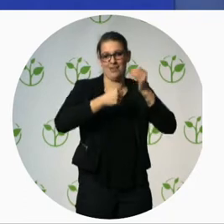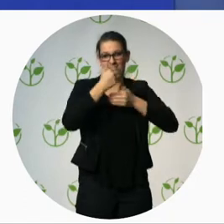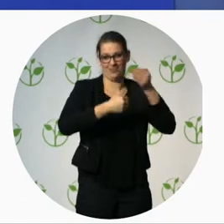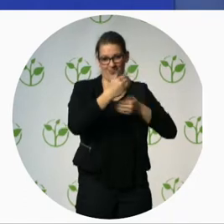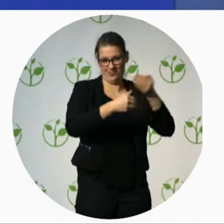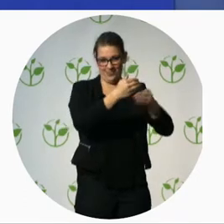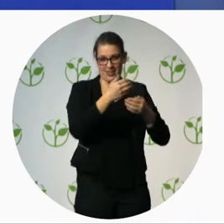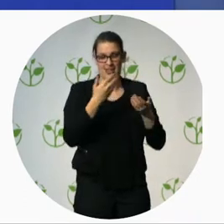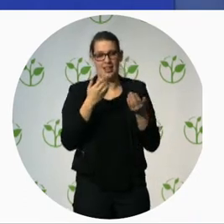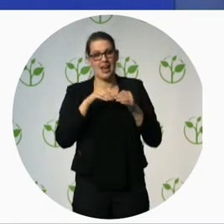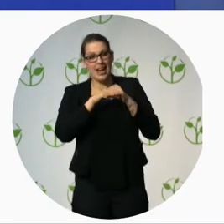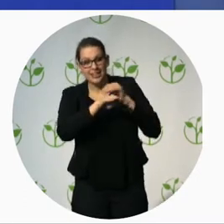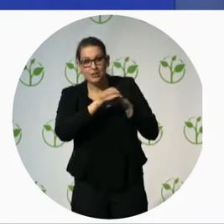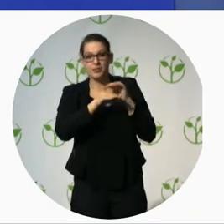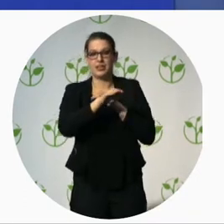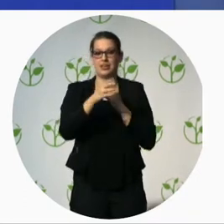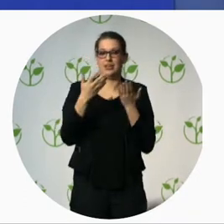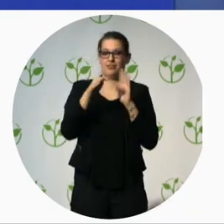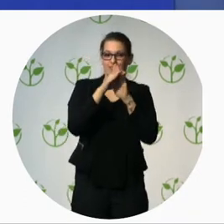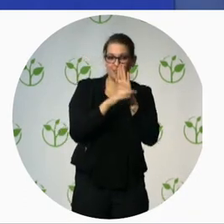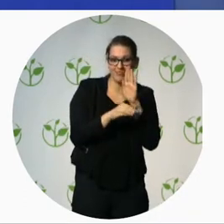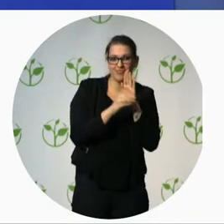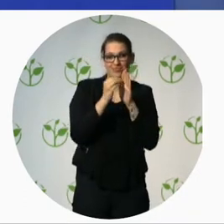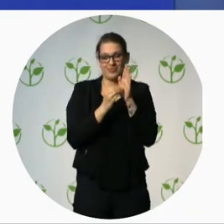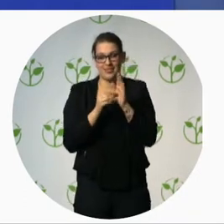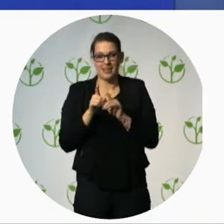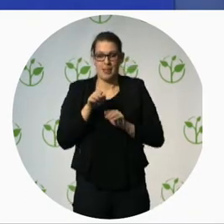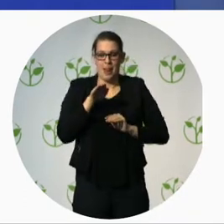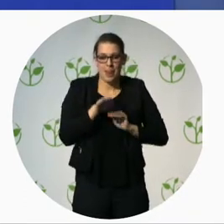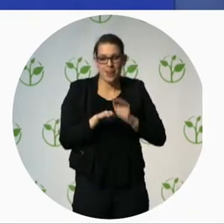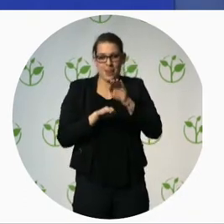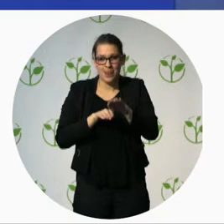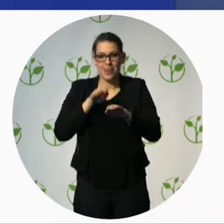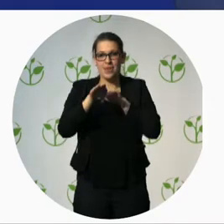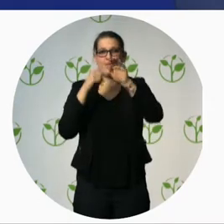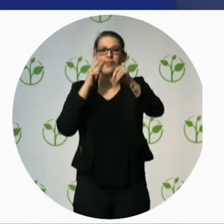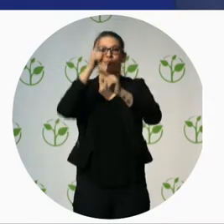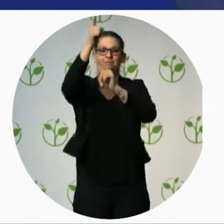a little step closer to achieve equal access. Thank you.